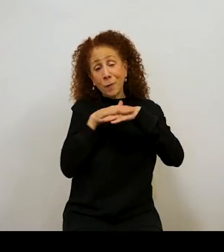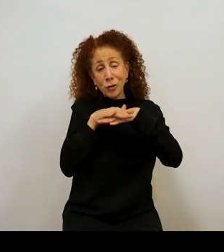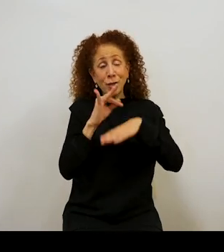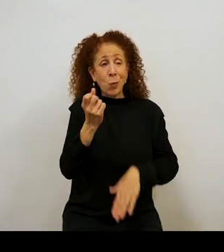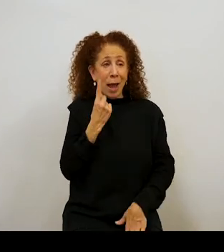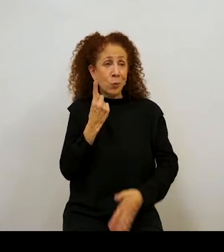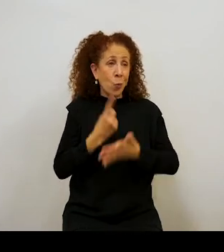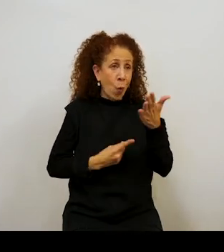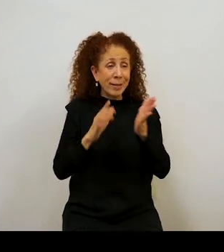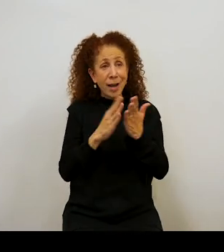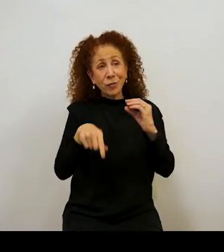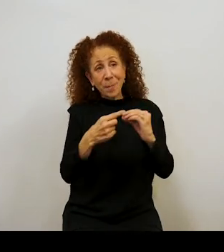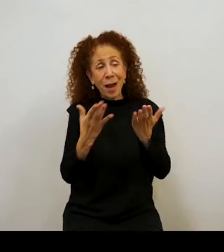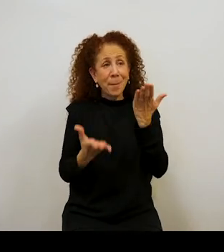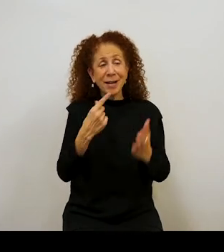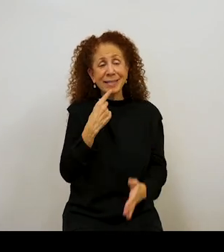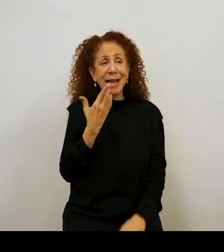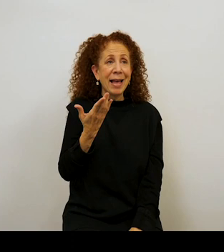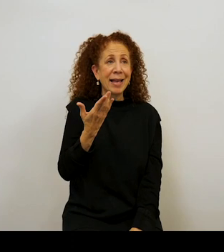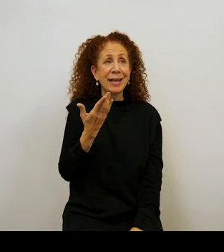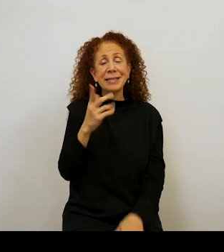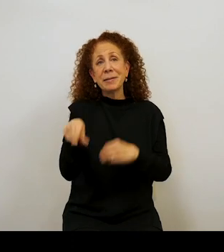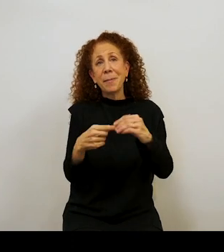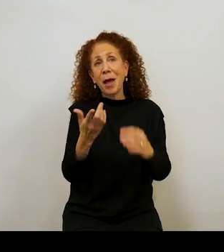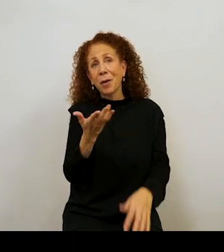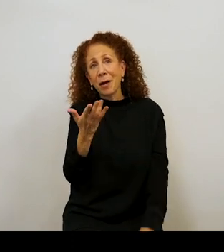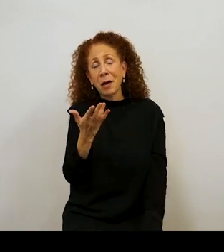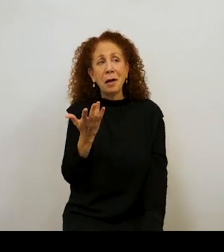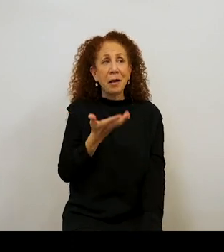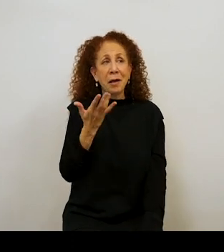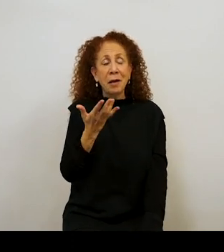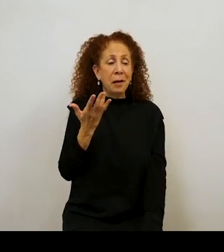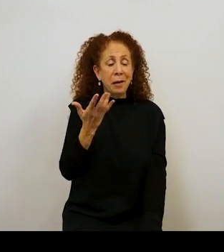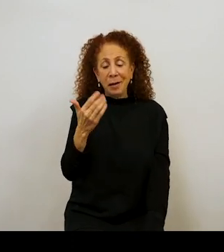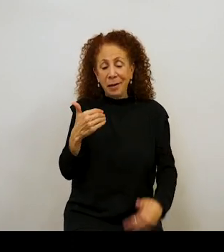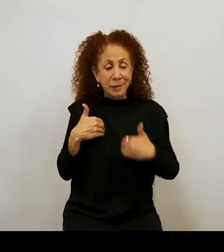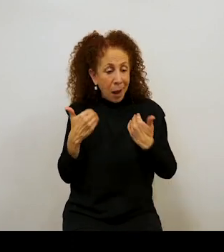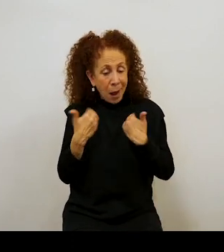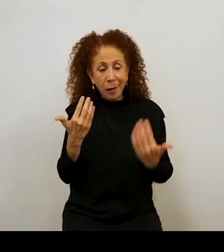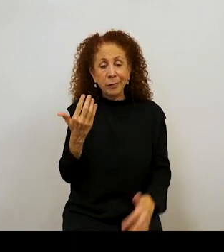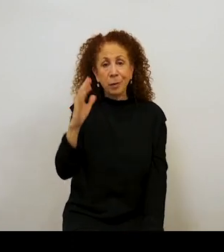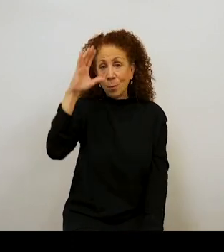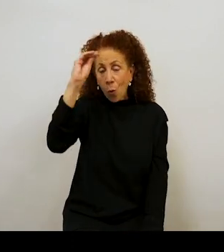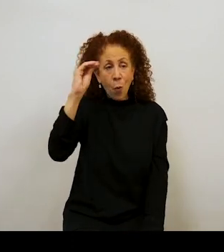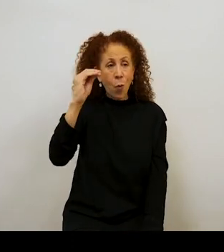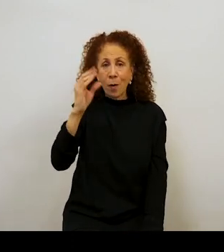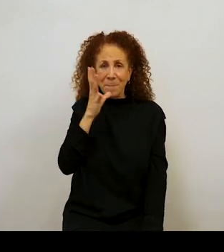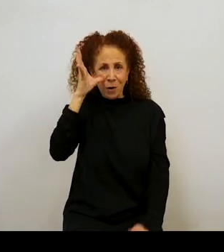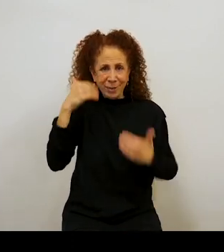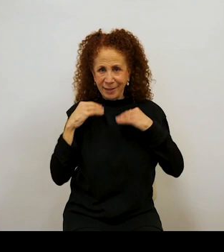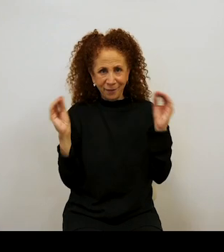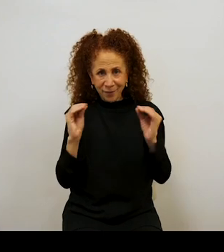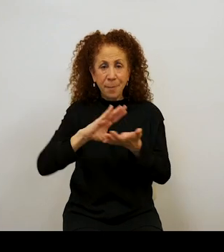ask me what is this novel about, I might say that there's a kind of young orphan boy who becomes